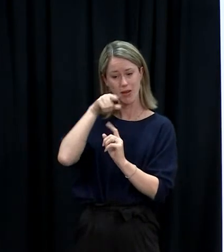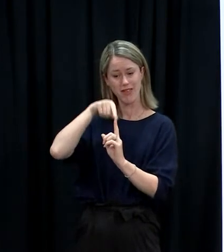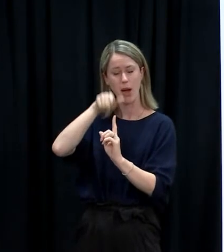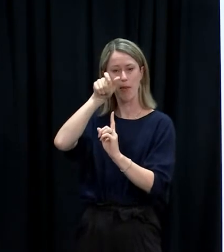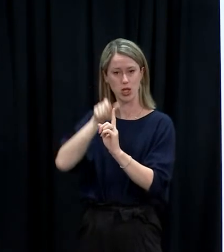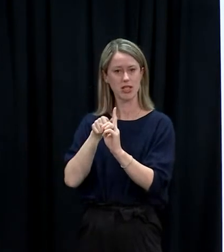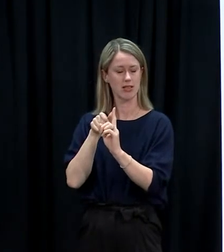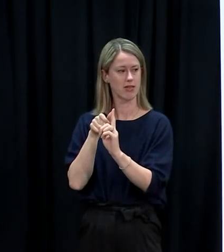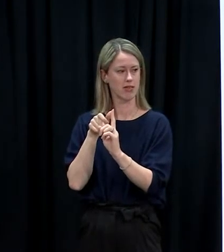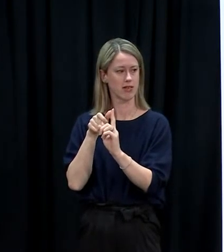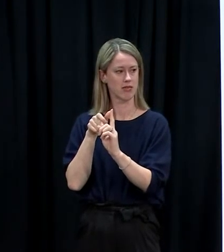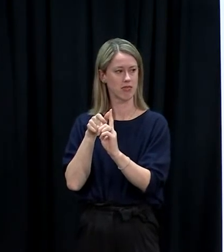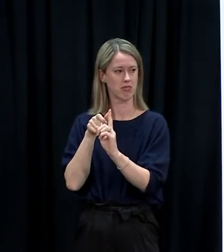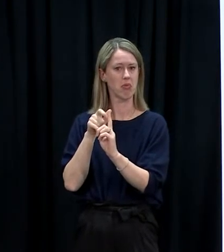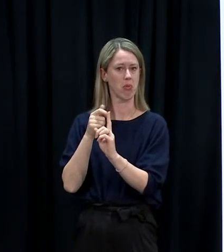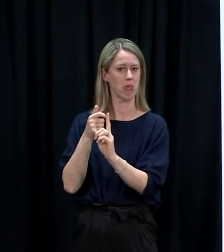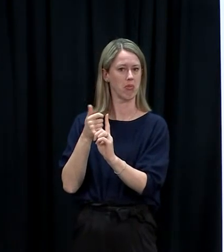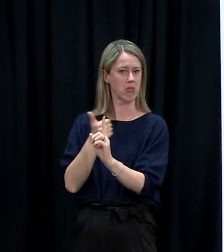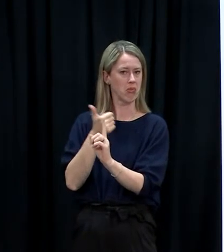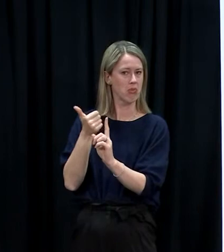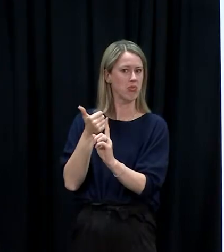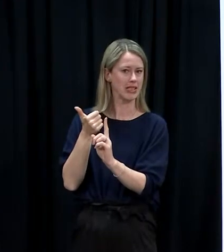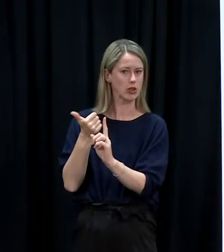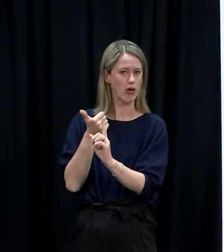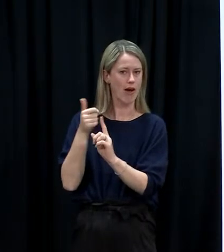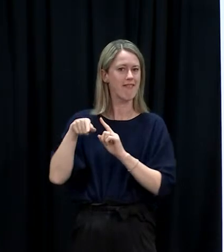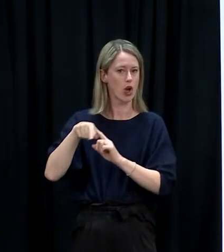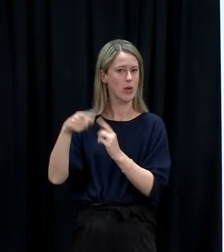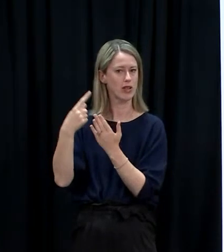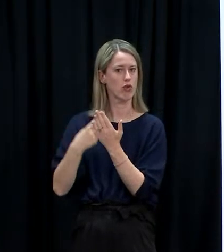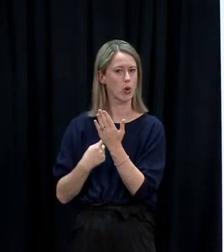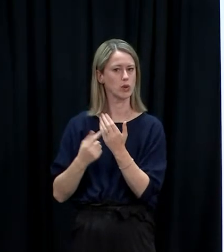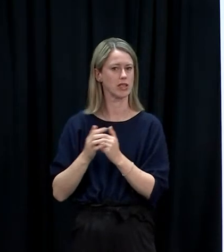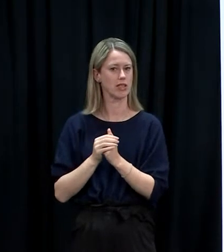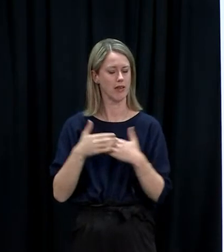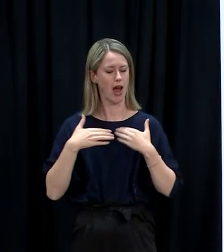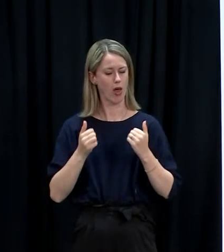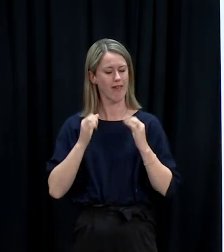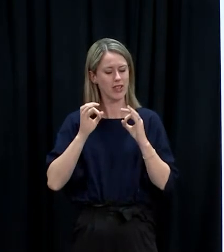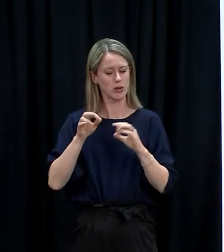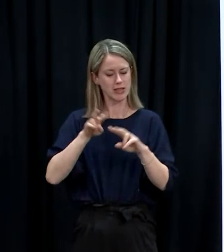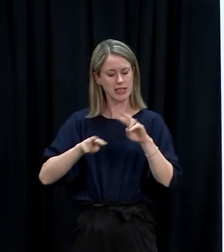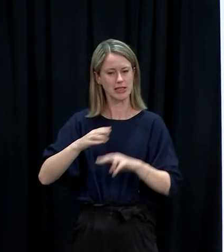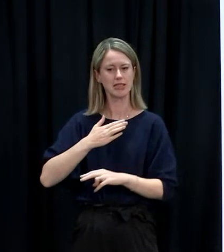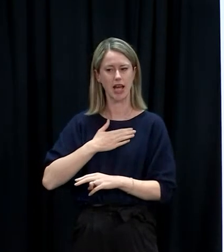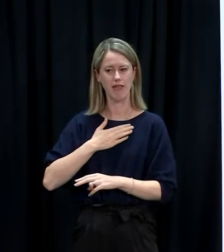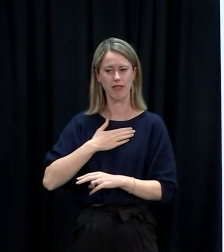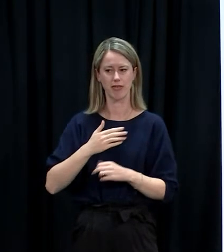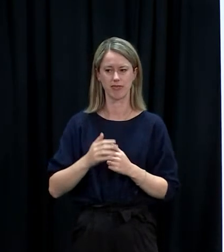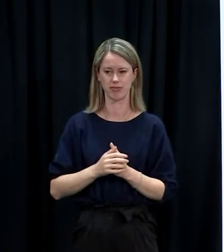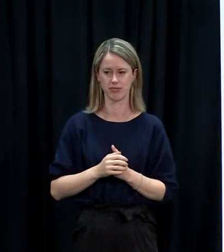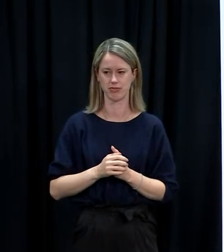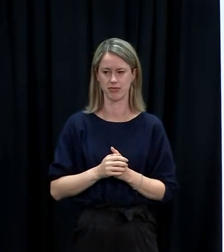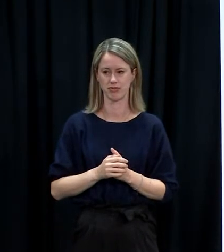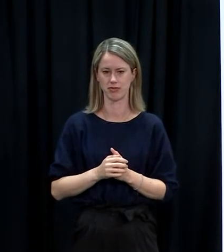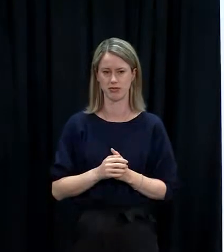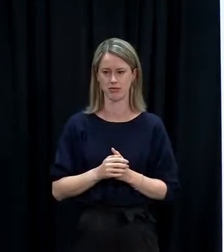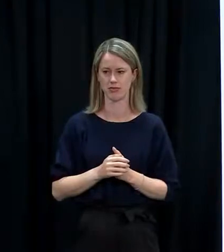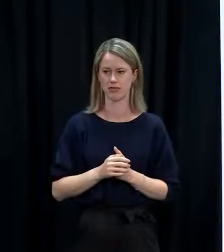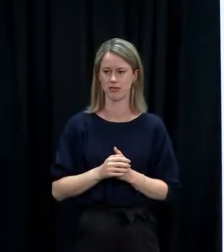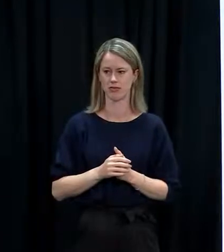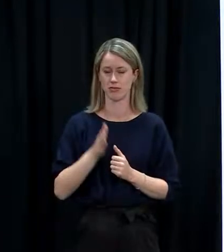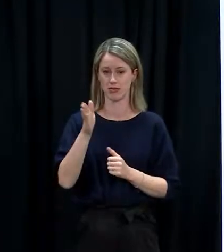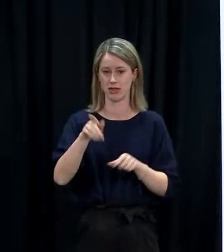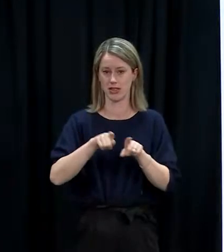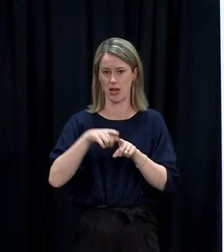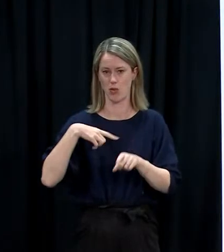that it's all watertight and that the public health officials have assessed it as very safe there. On the mainland, though, with